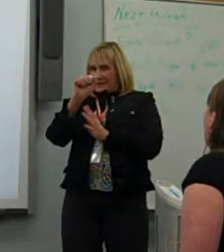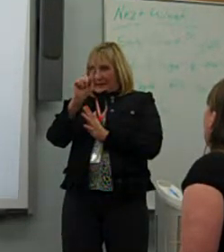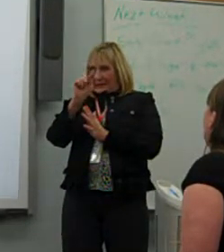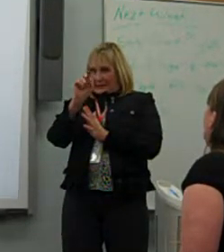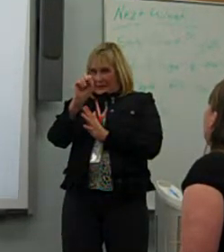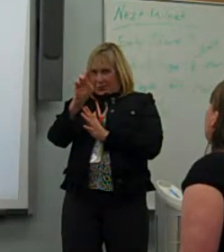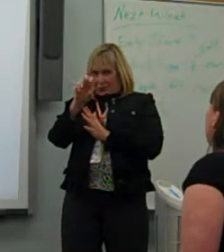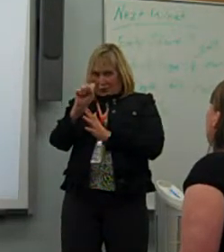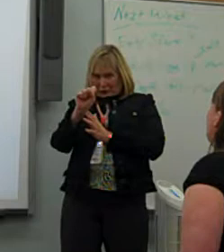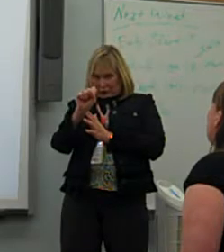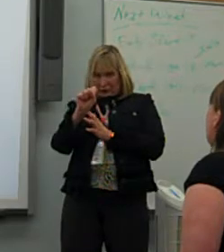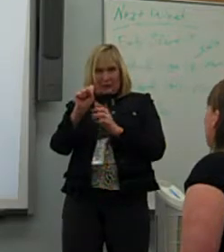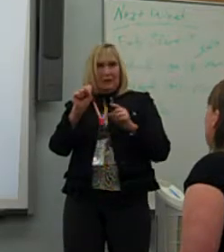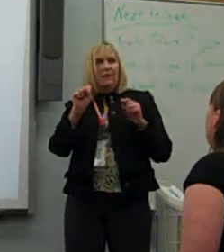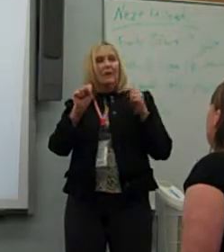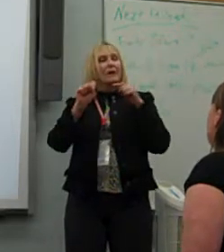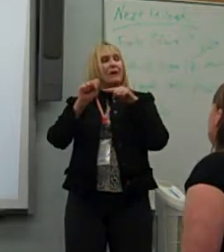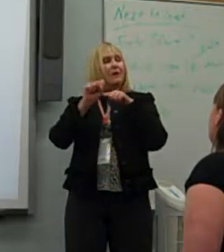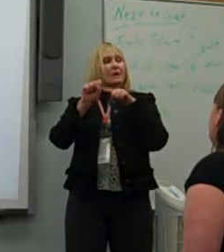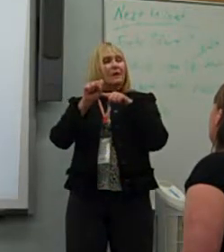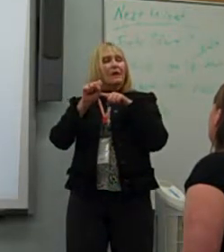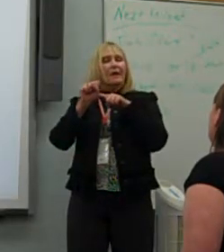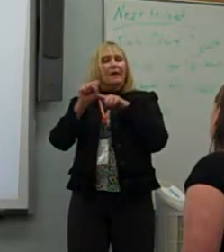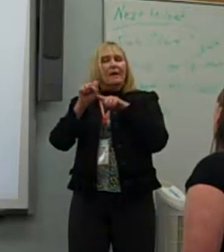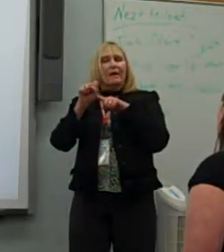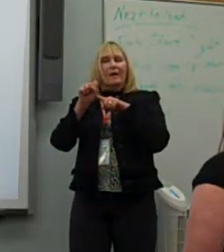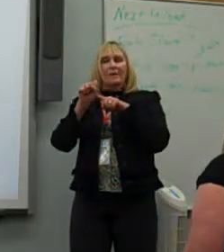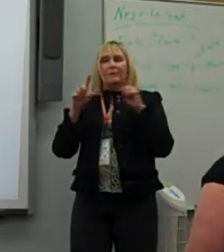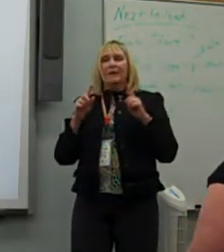I mean, we could develop a list of identifying cues.